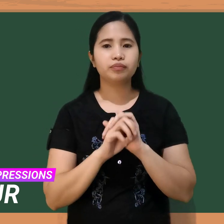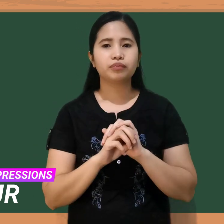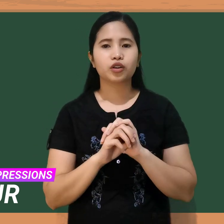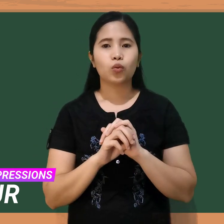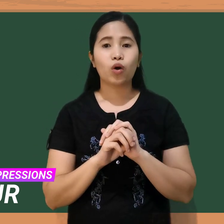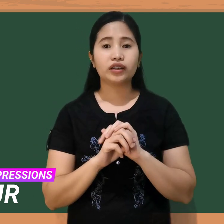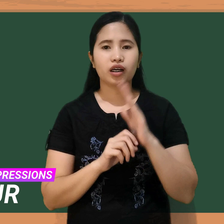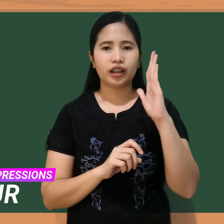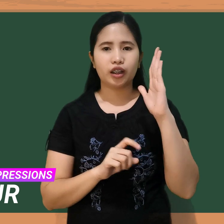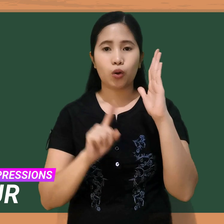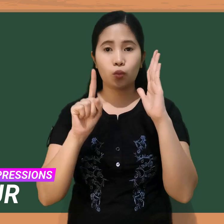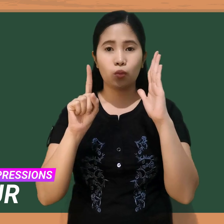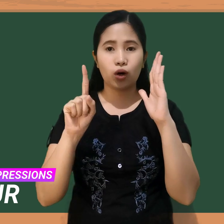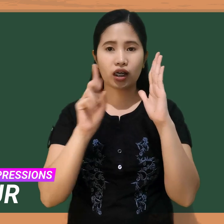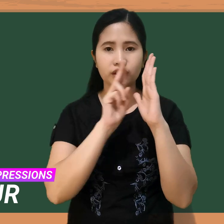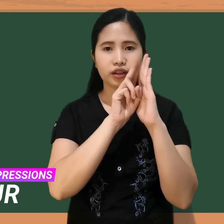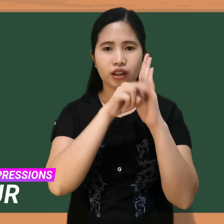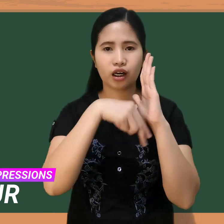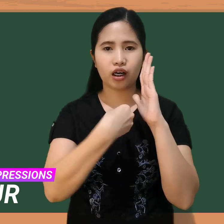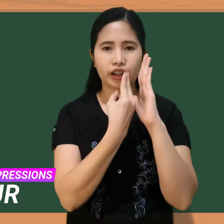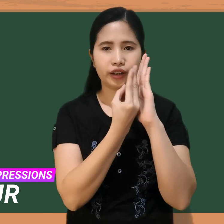Example, 1 hour. 1 hour.